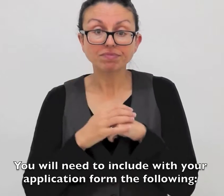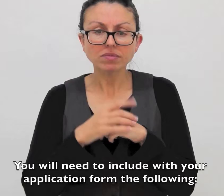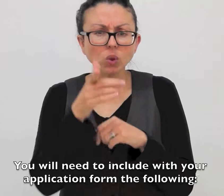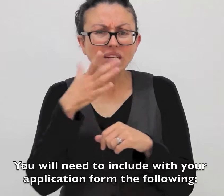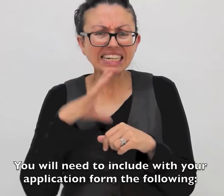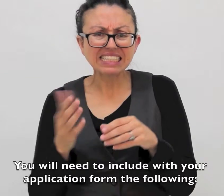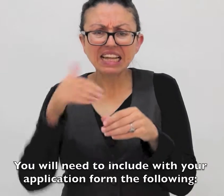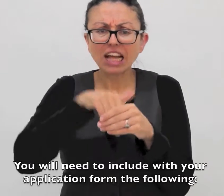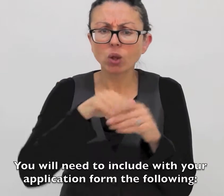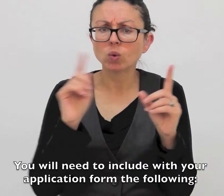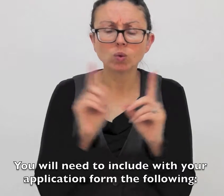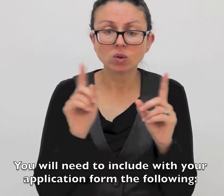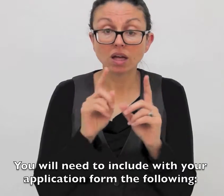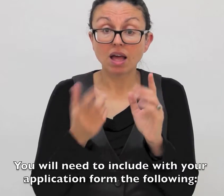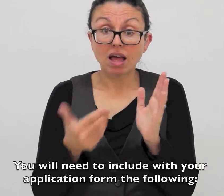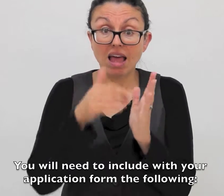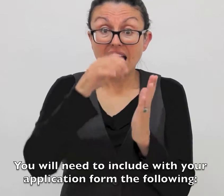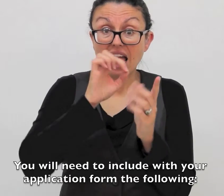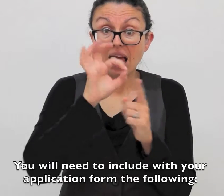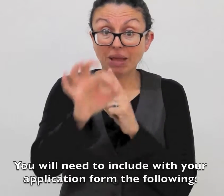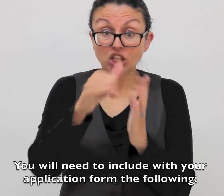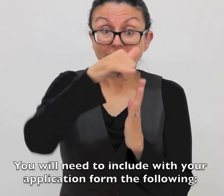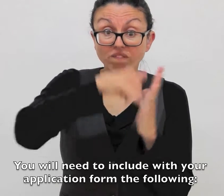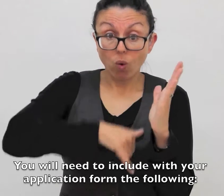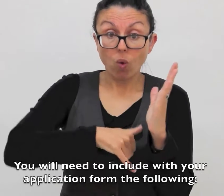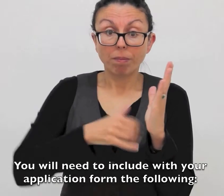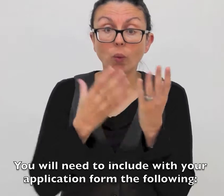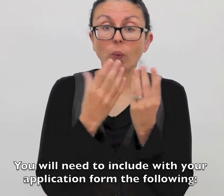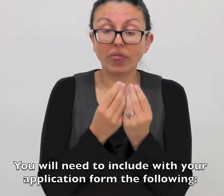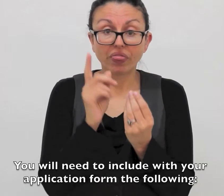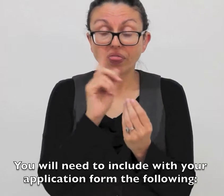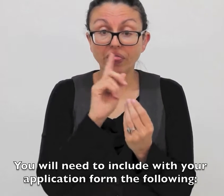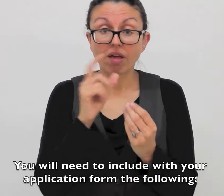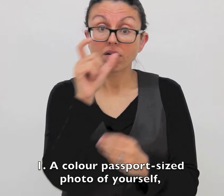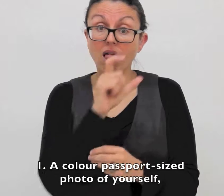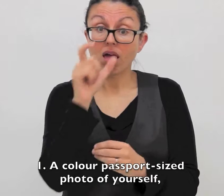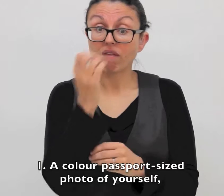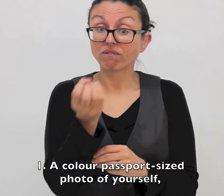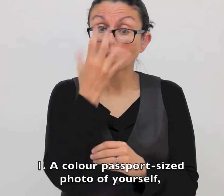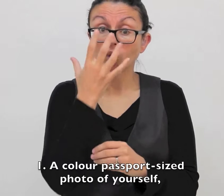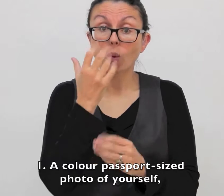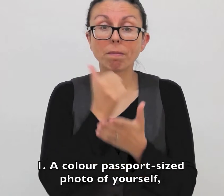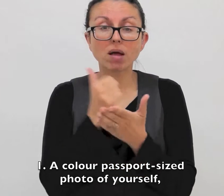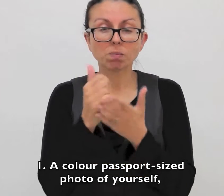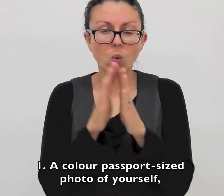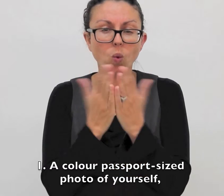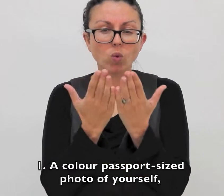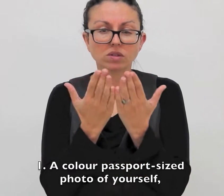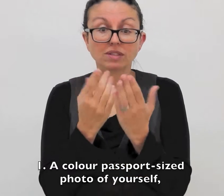P0149PD. You will need to include with your application form the following: a colour